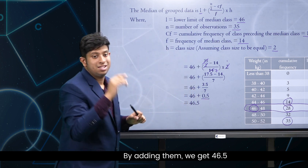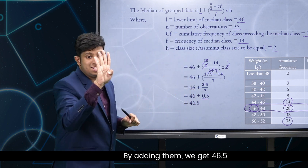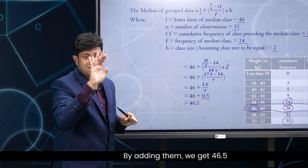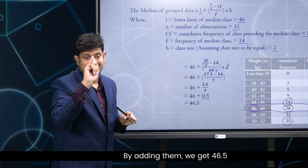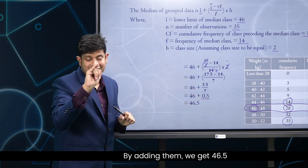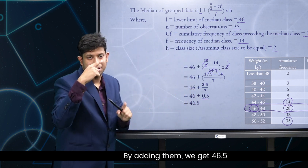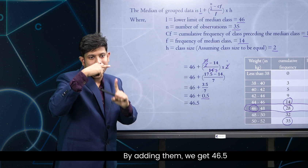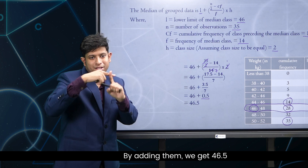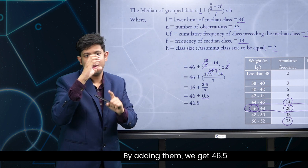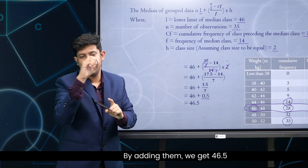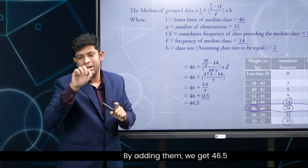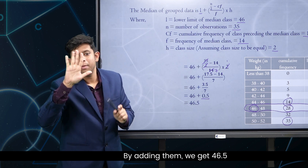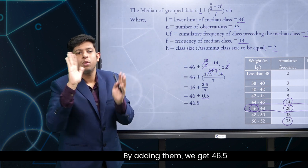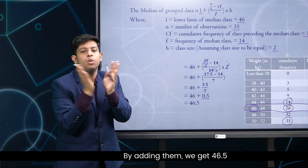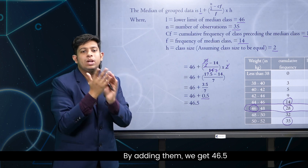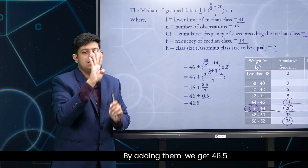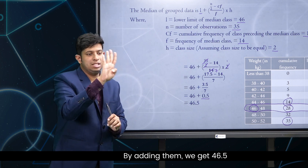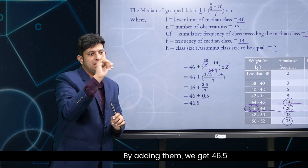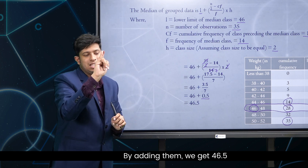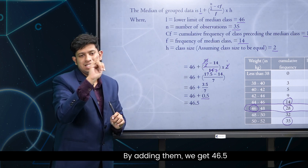we get 46.5.